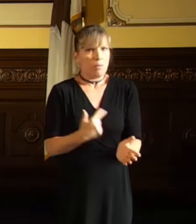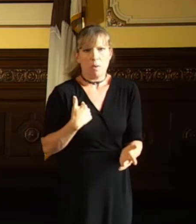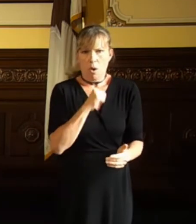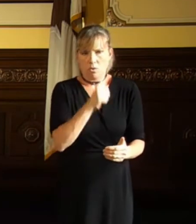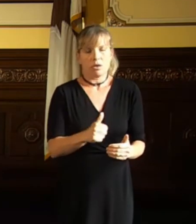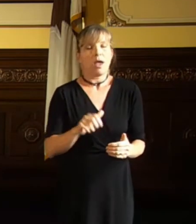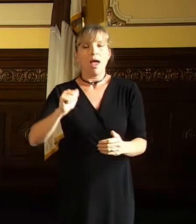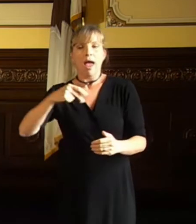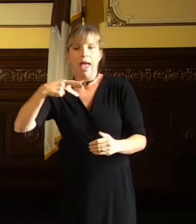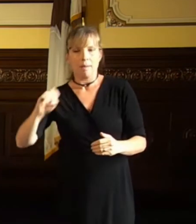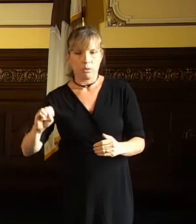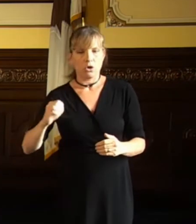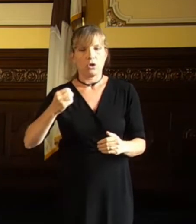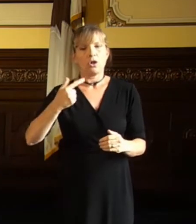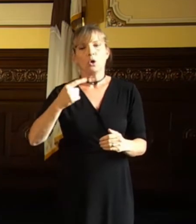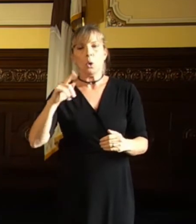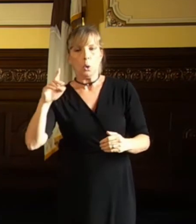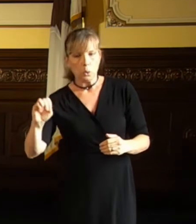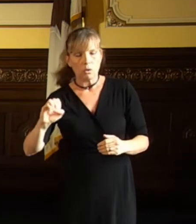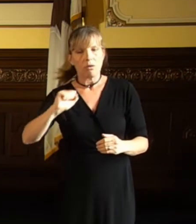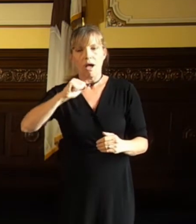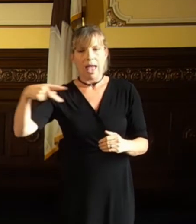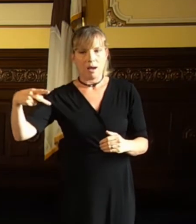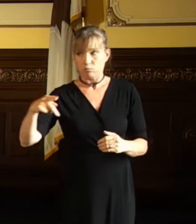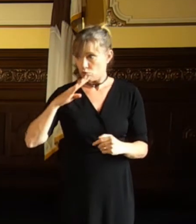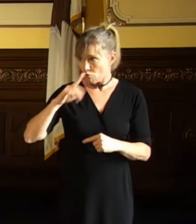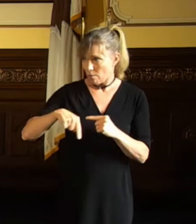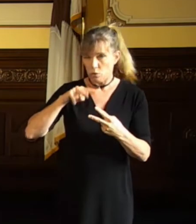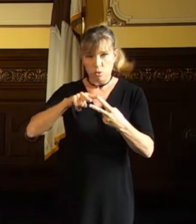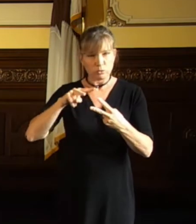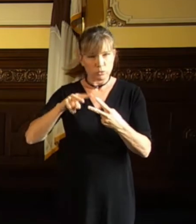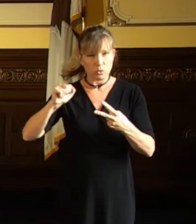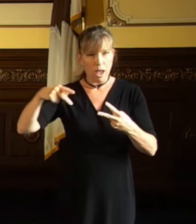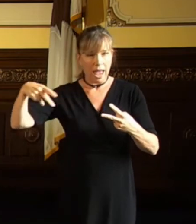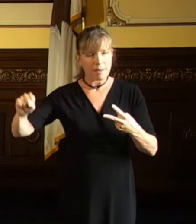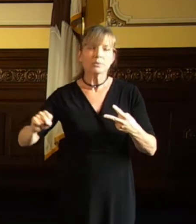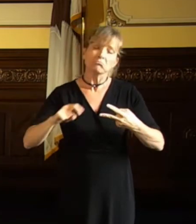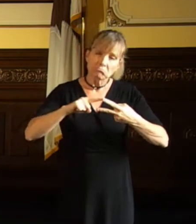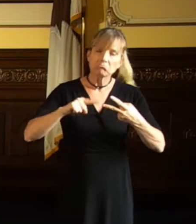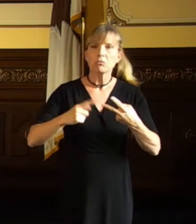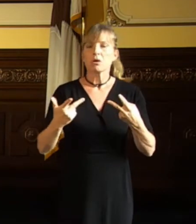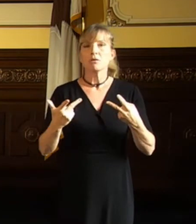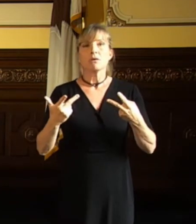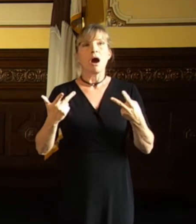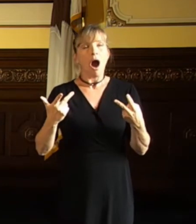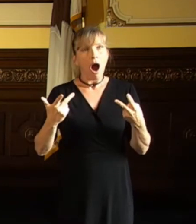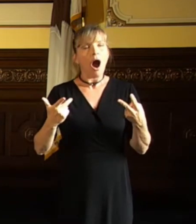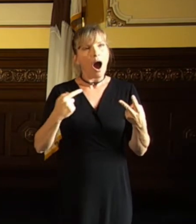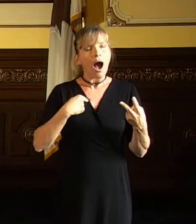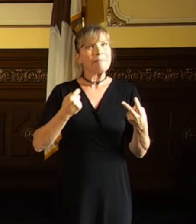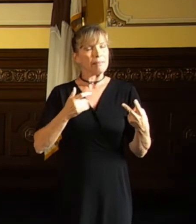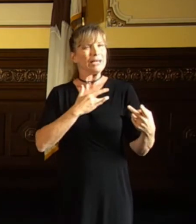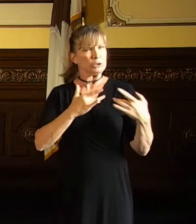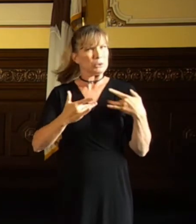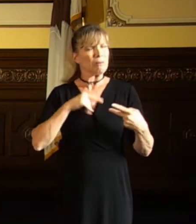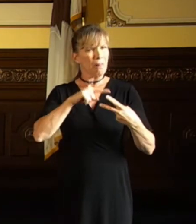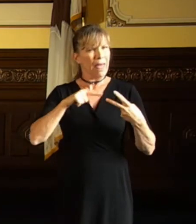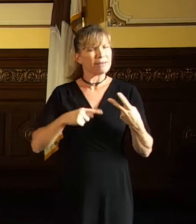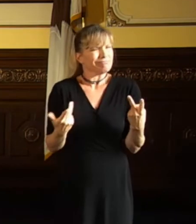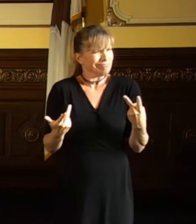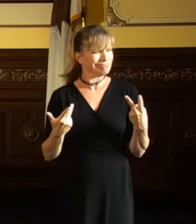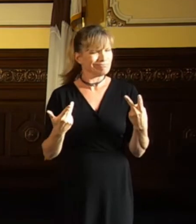the Apple and Google app that you're talking about is something that, genuinely I'm a little concerned about,